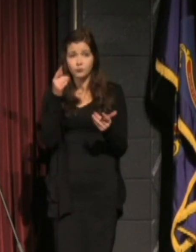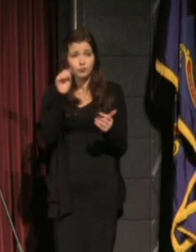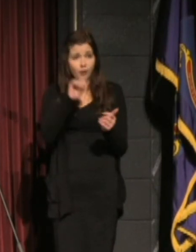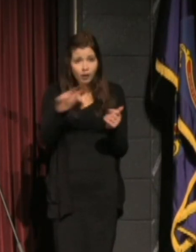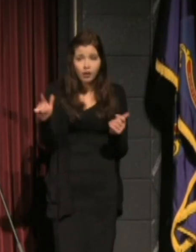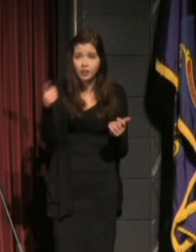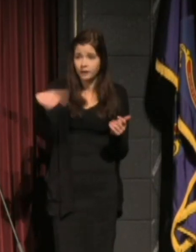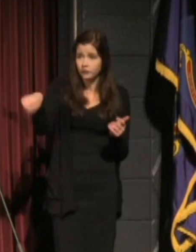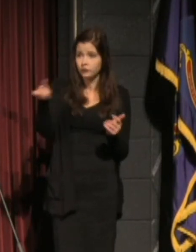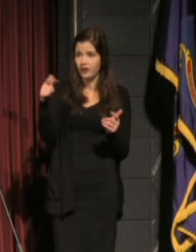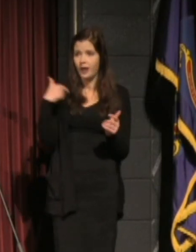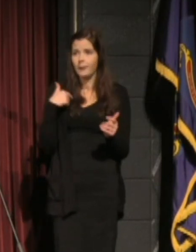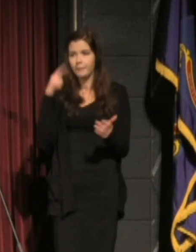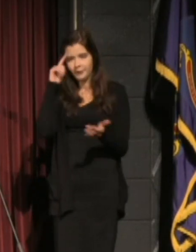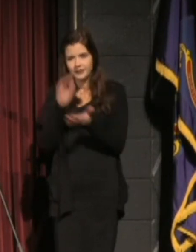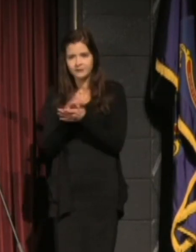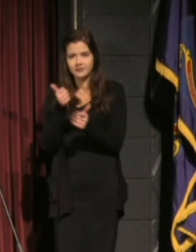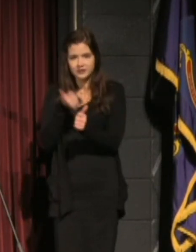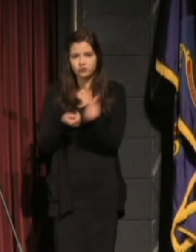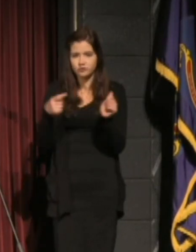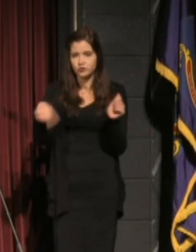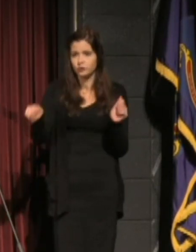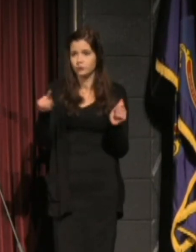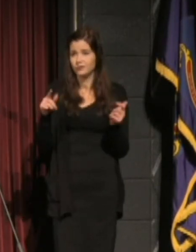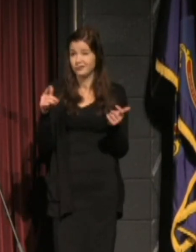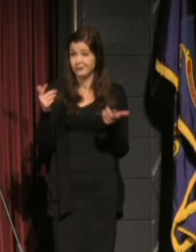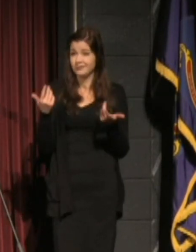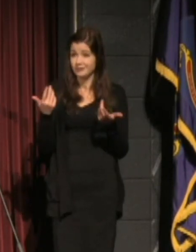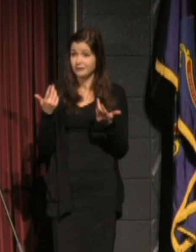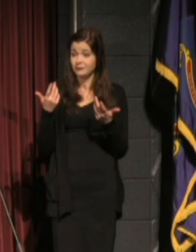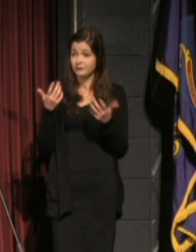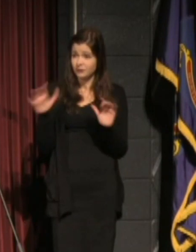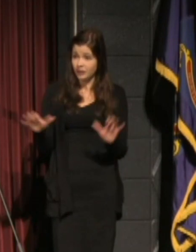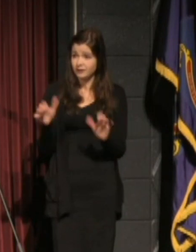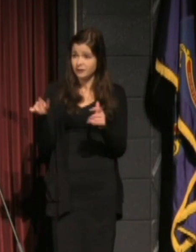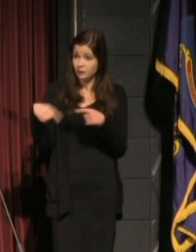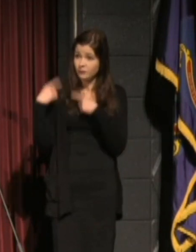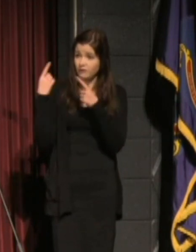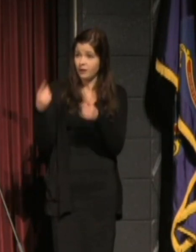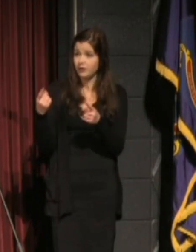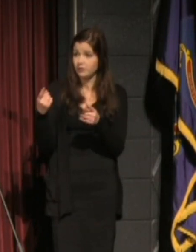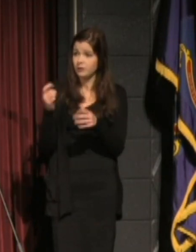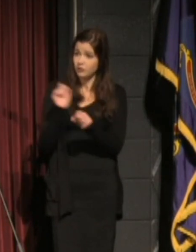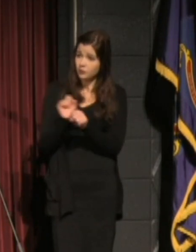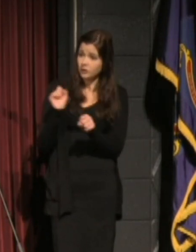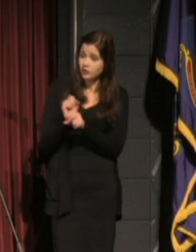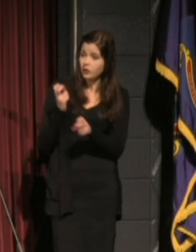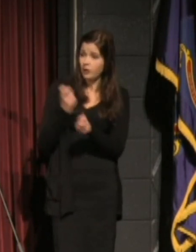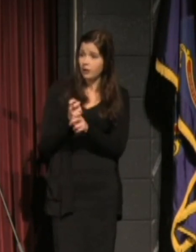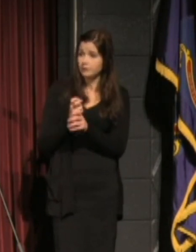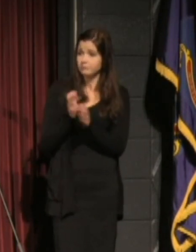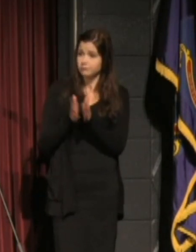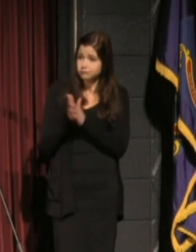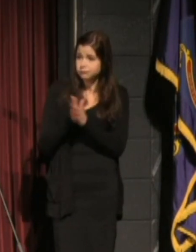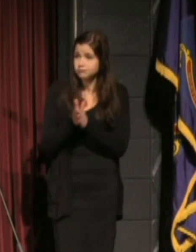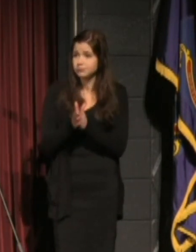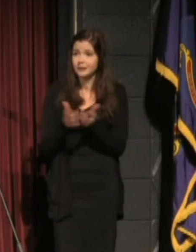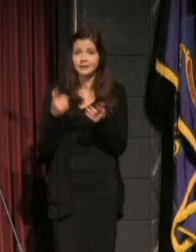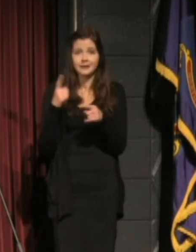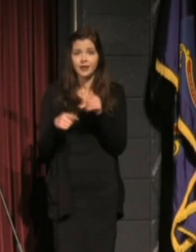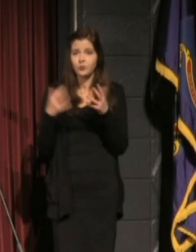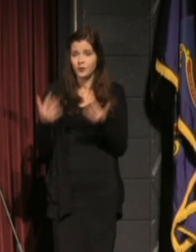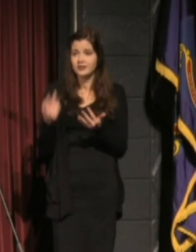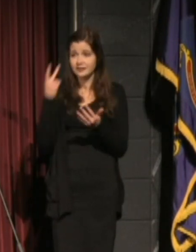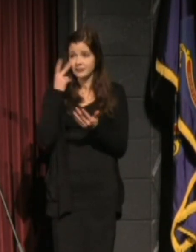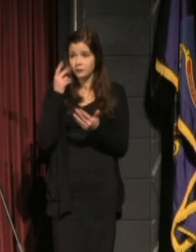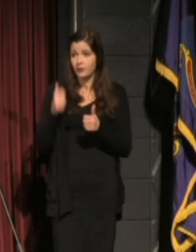I believe in every single one of you. You've made it this far with hard work and determination, and I can't wait to see where life takes you. Thank